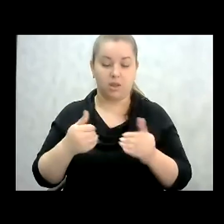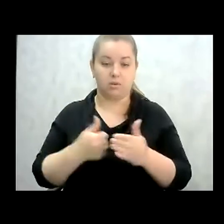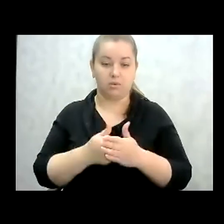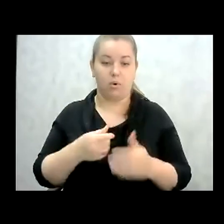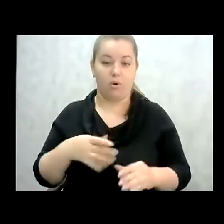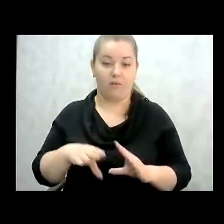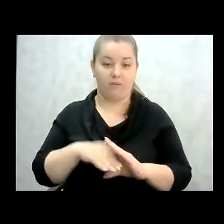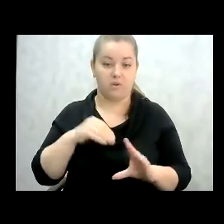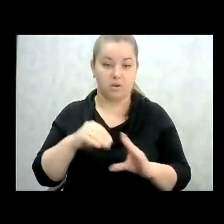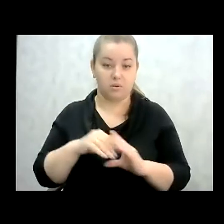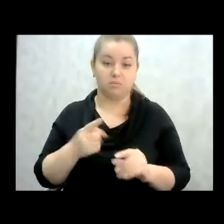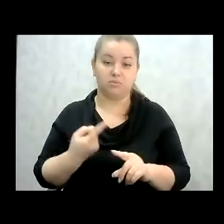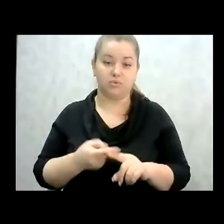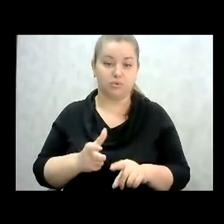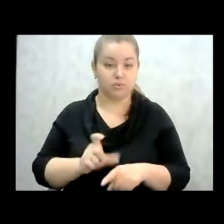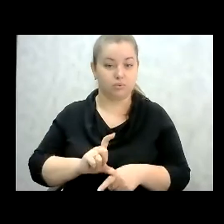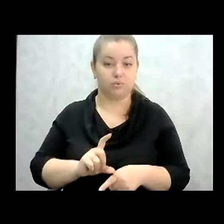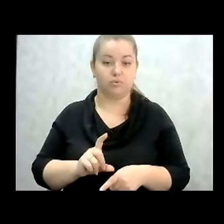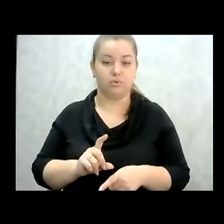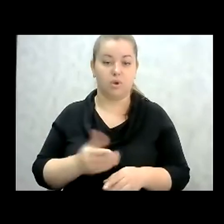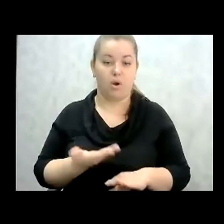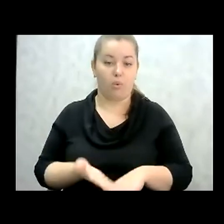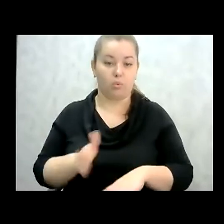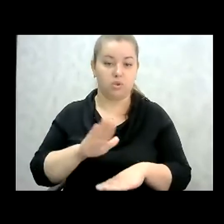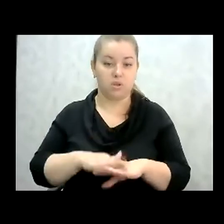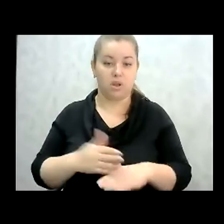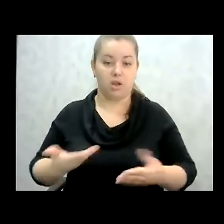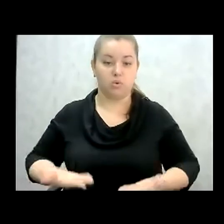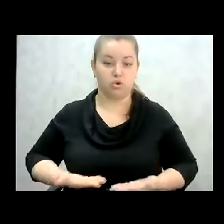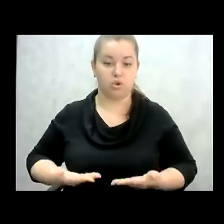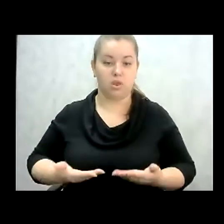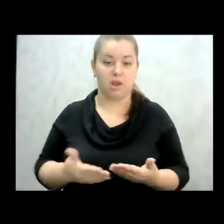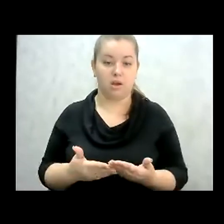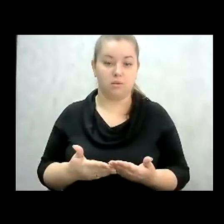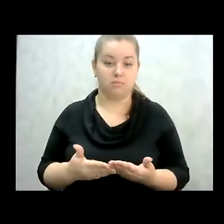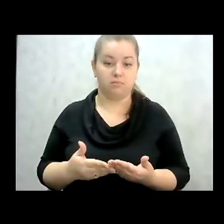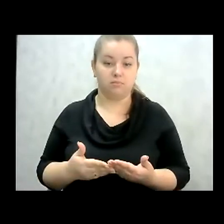the election, and that certainly